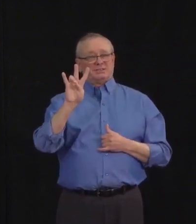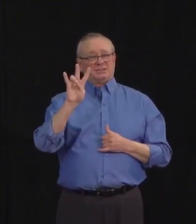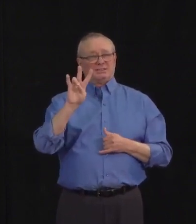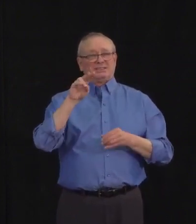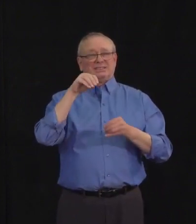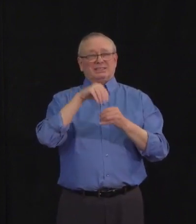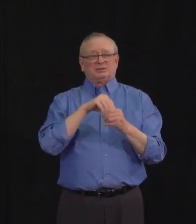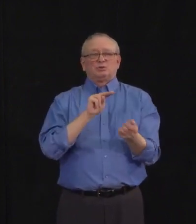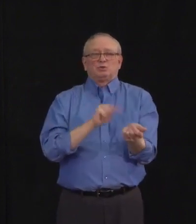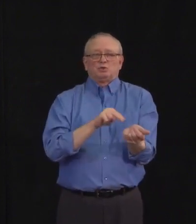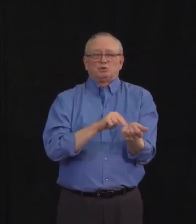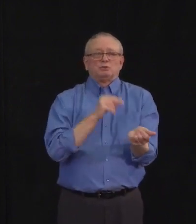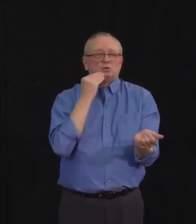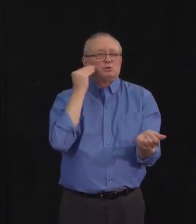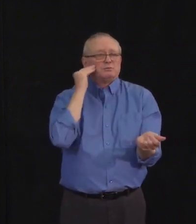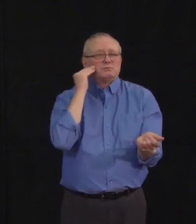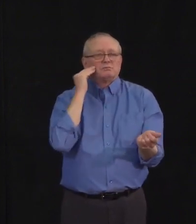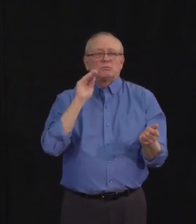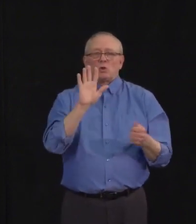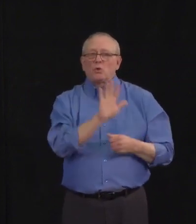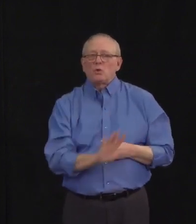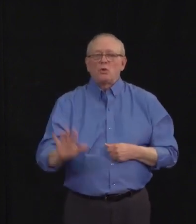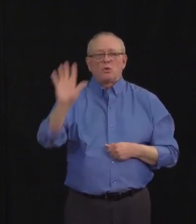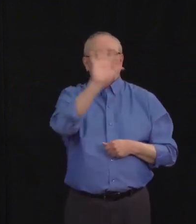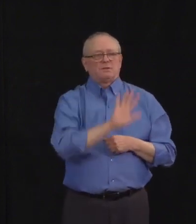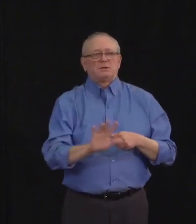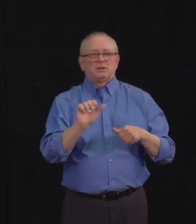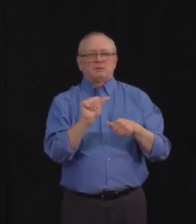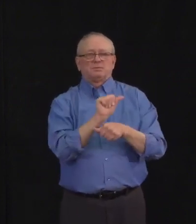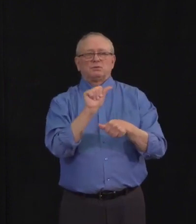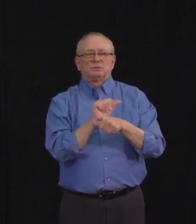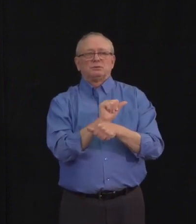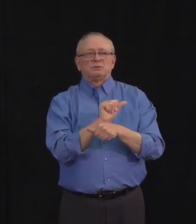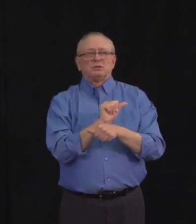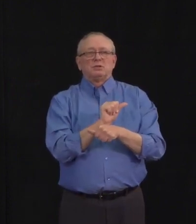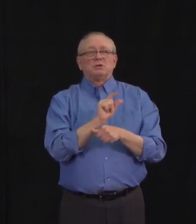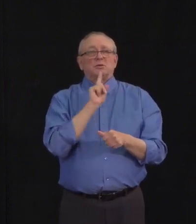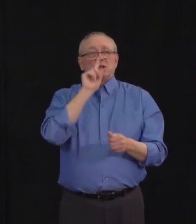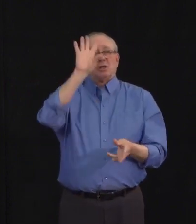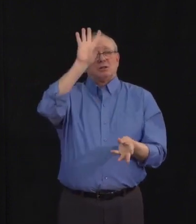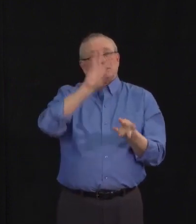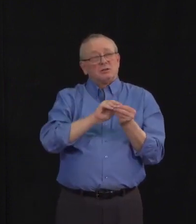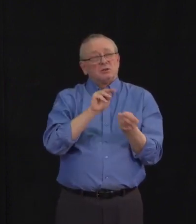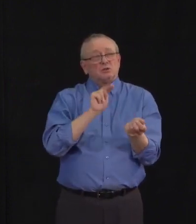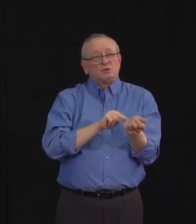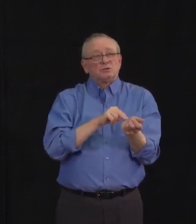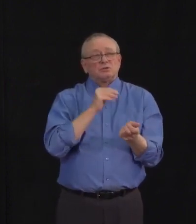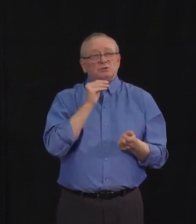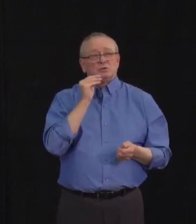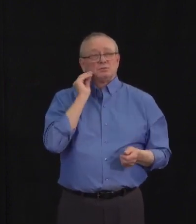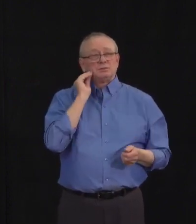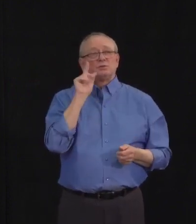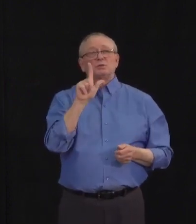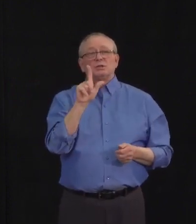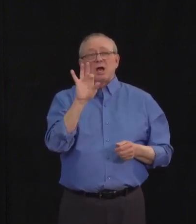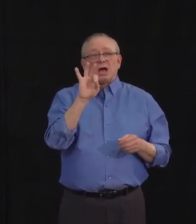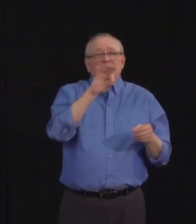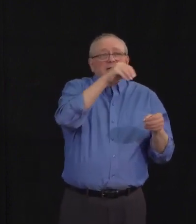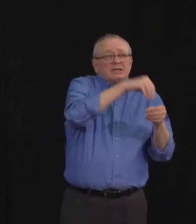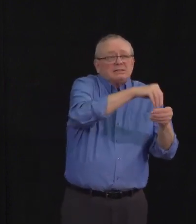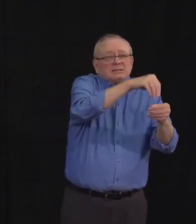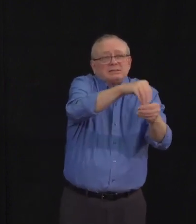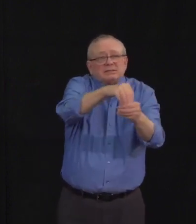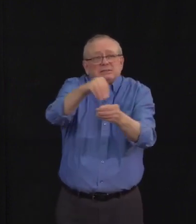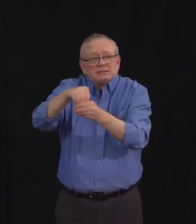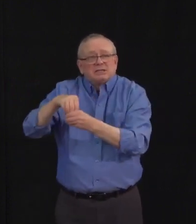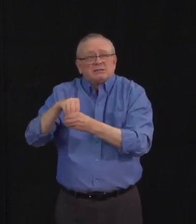Alberta from 29 active outbreaks. We continue to closely monitor another outbreak, sorry,